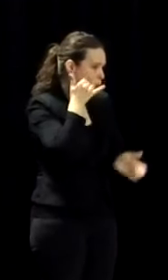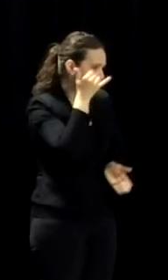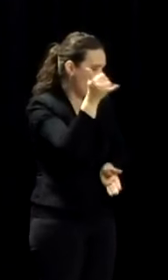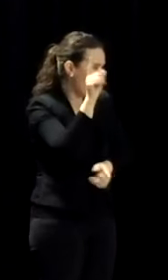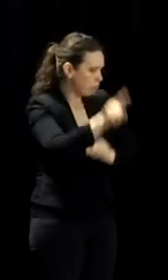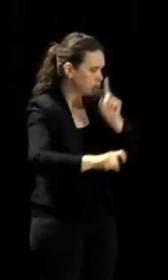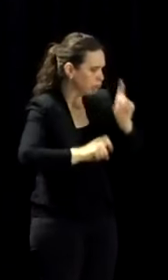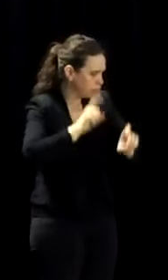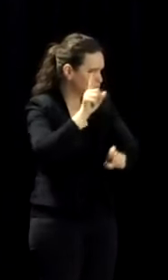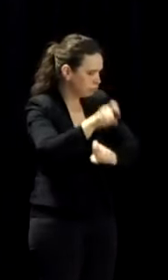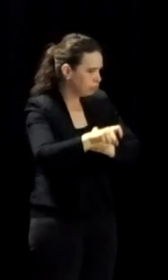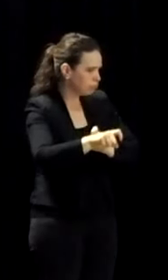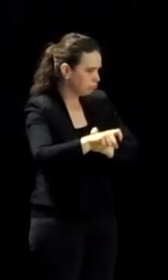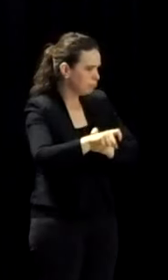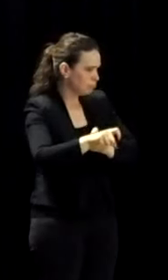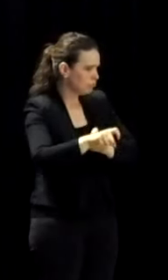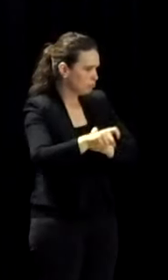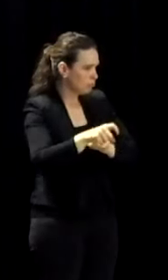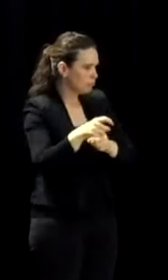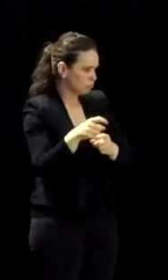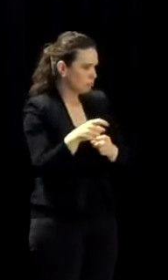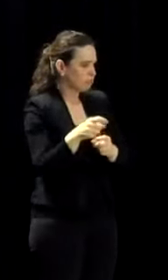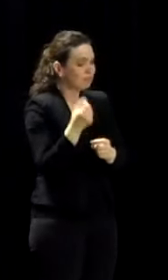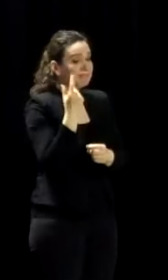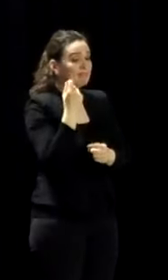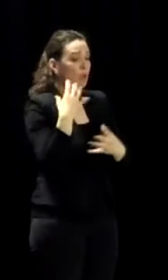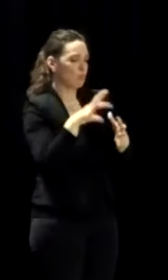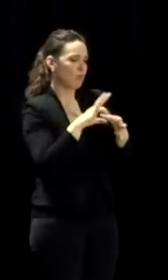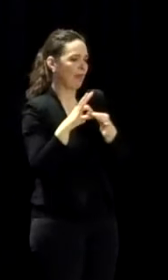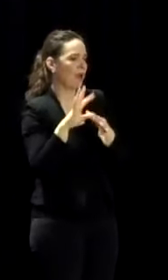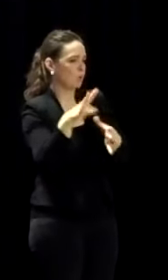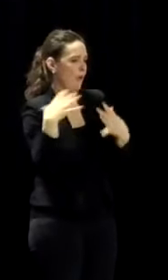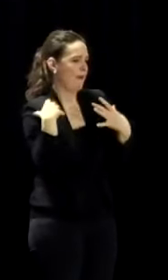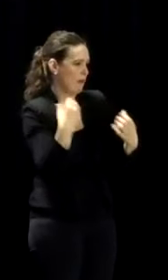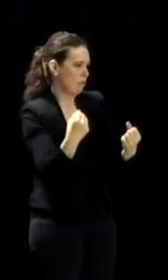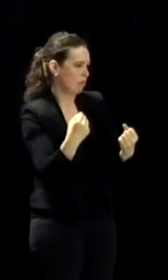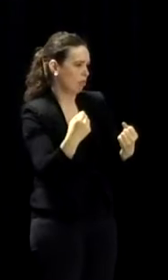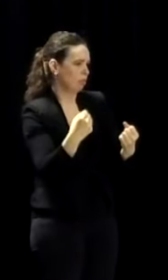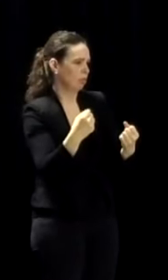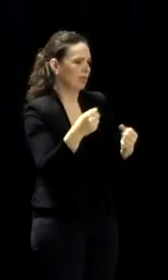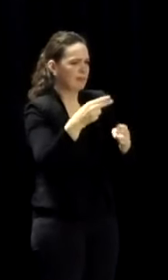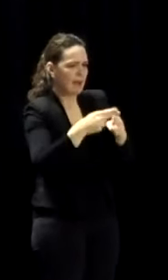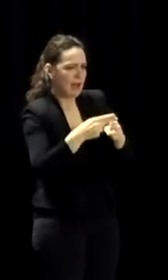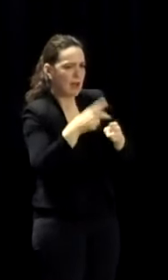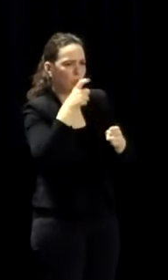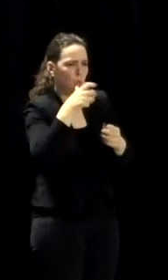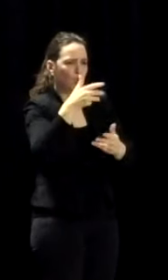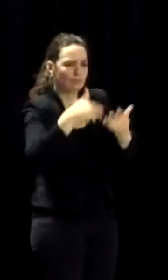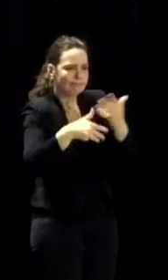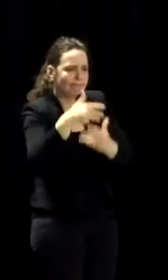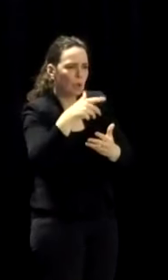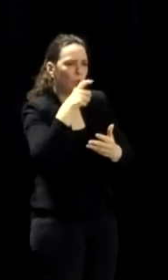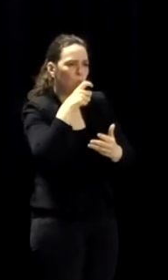health, and they'll gather the direct contacts a person has had since the onset of